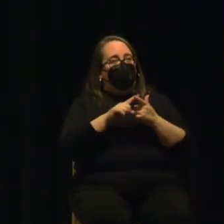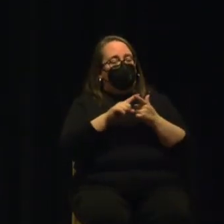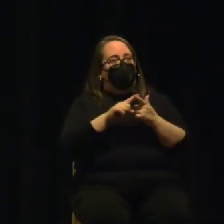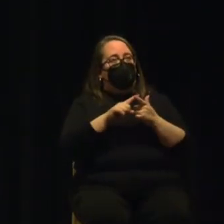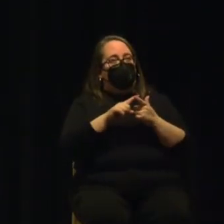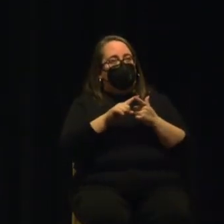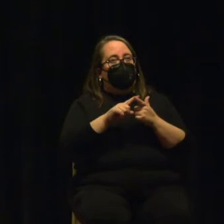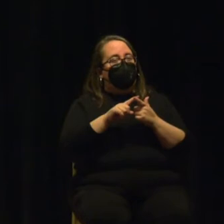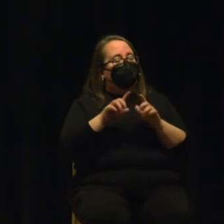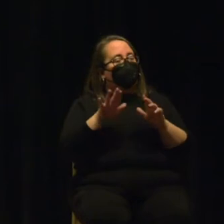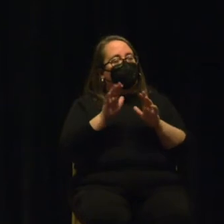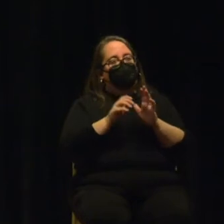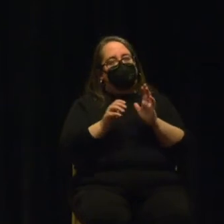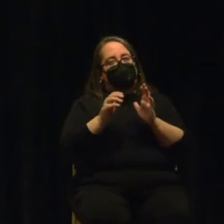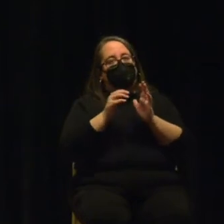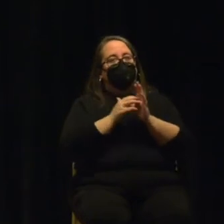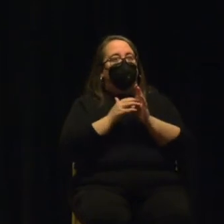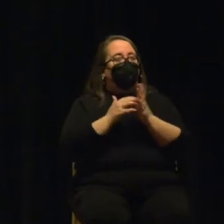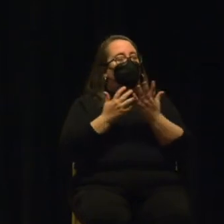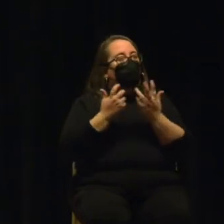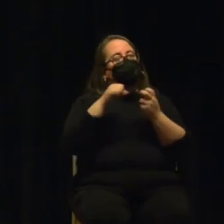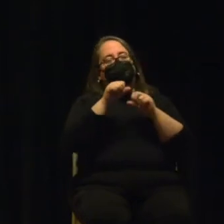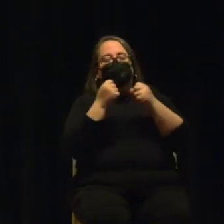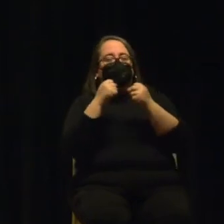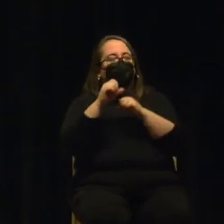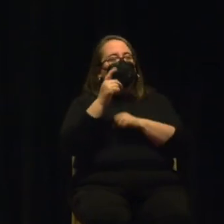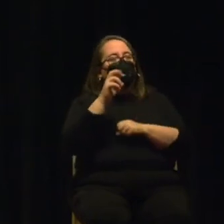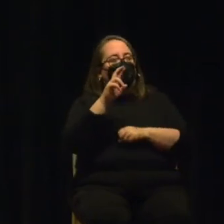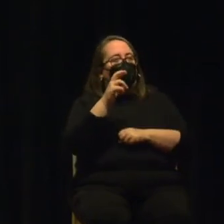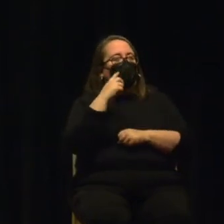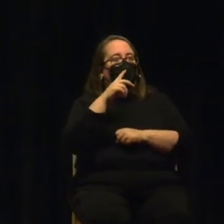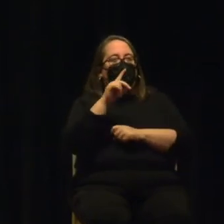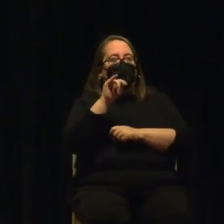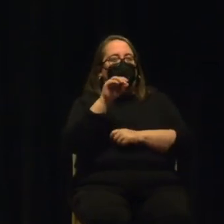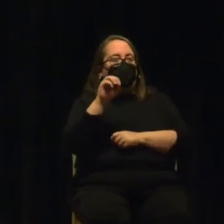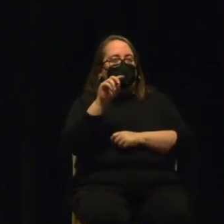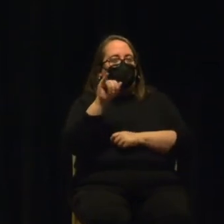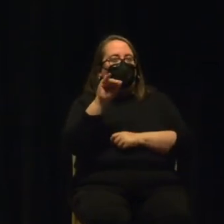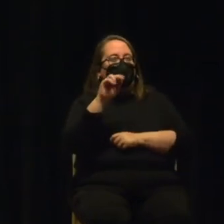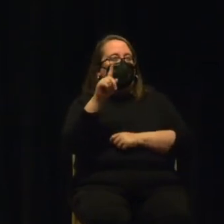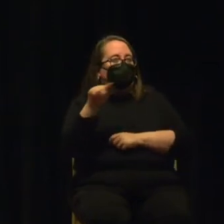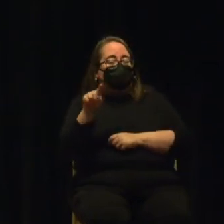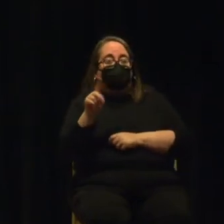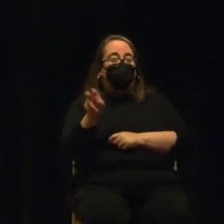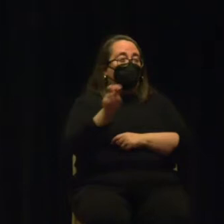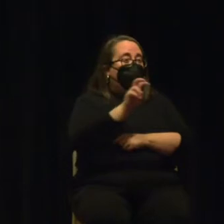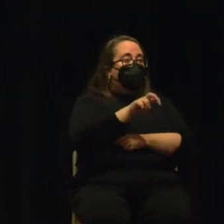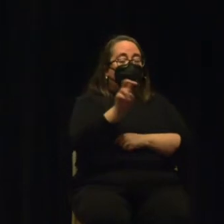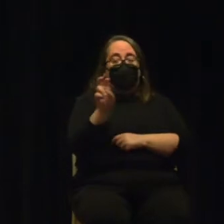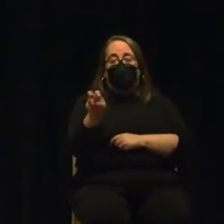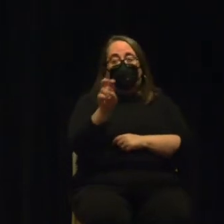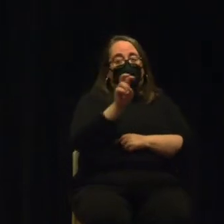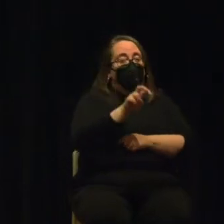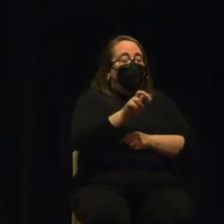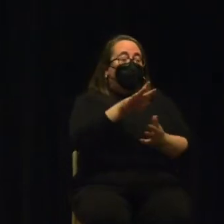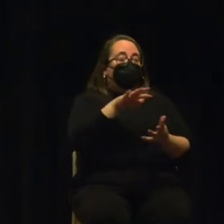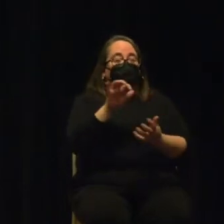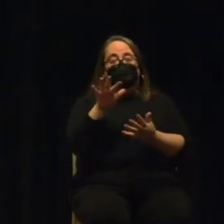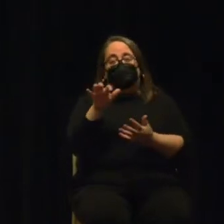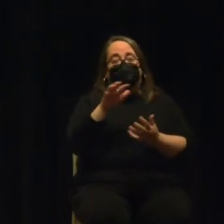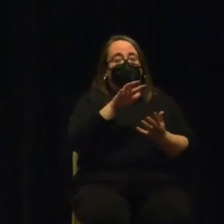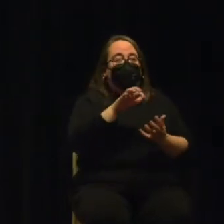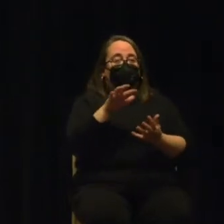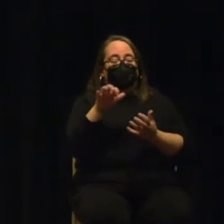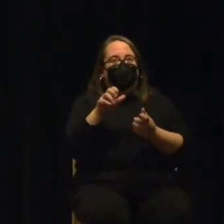then do the same thing and spar exhibitions for Pancho Villa's troops. It was going back and forth, making boatloads of money until